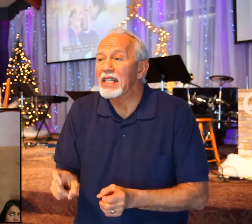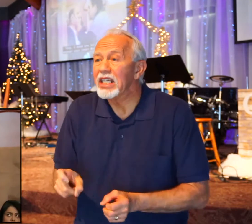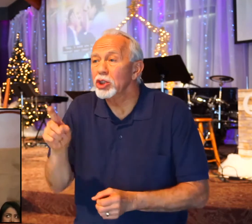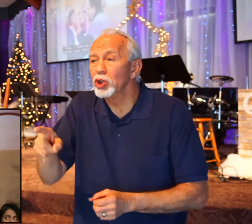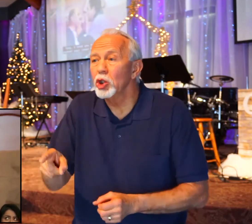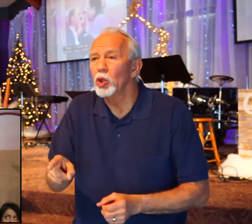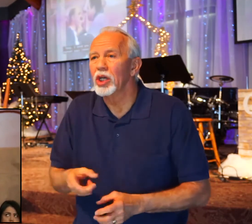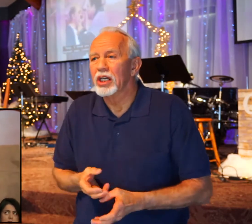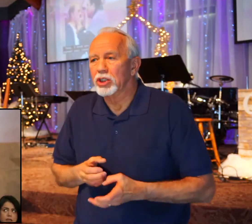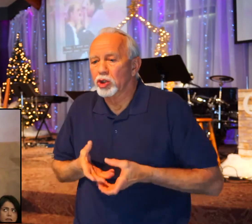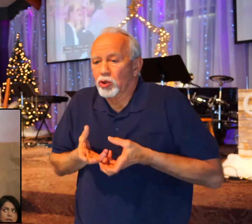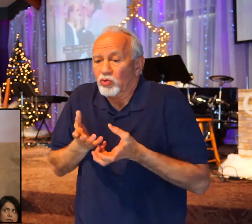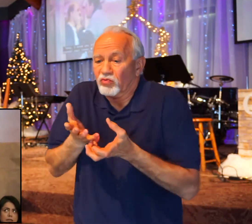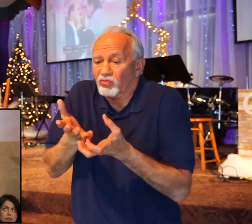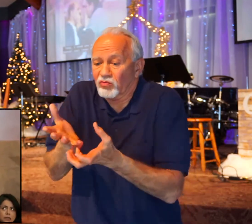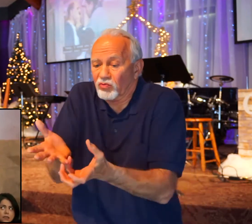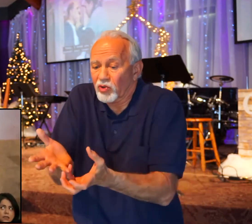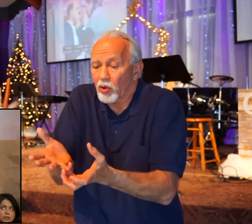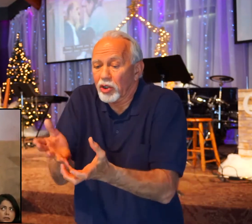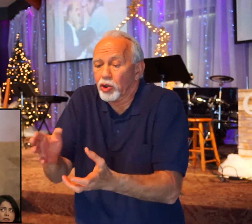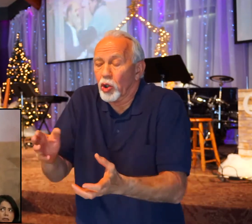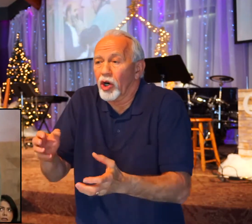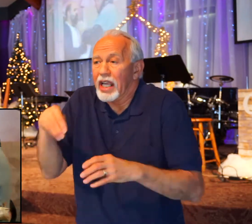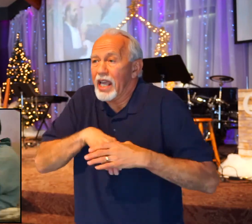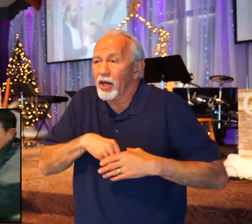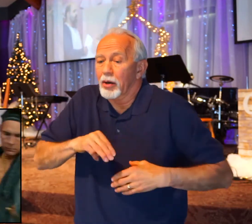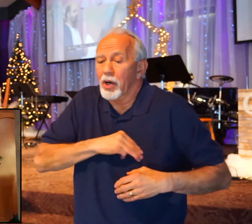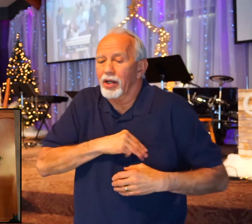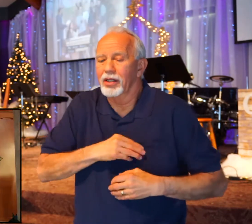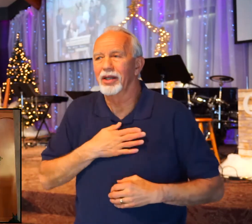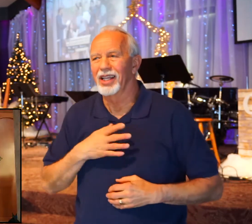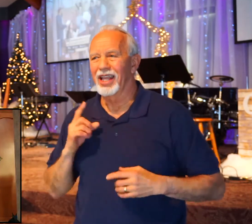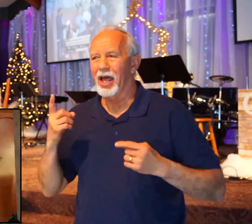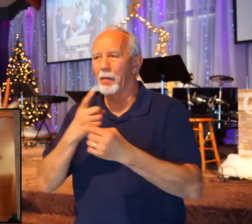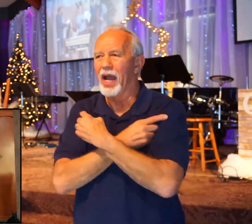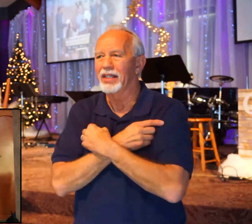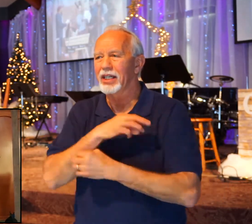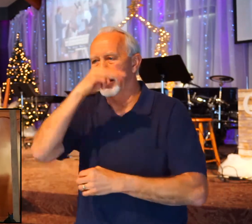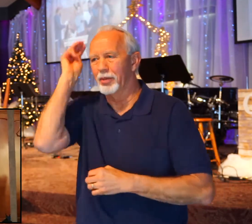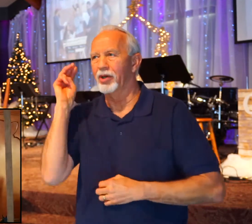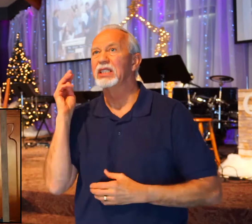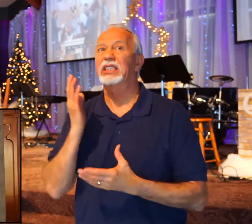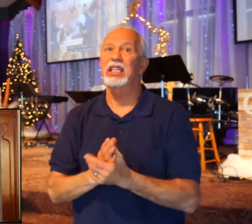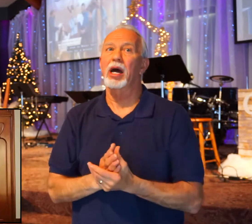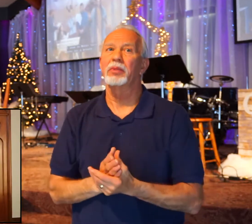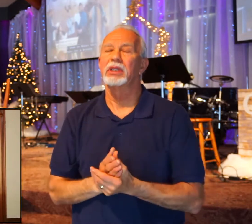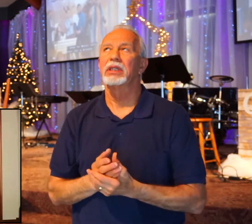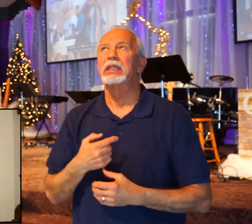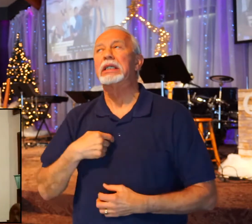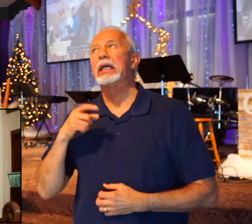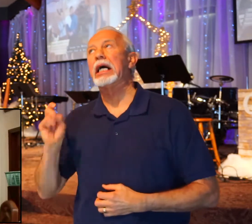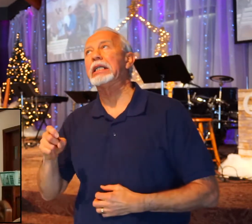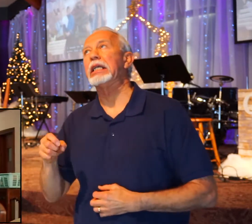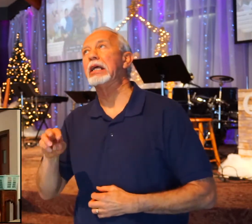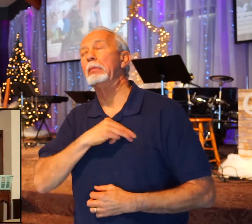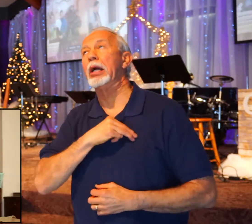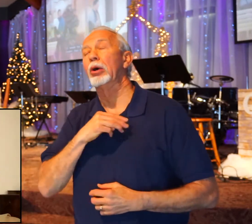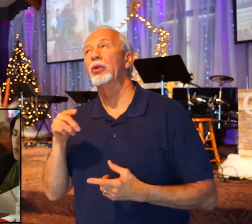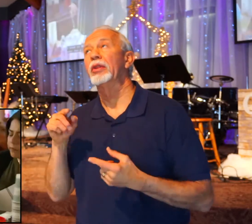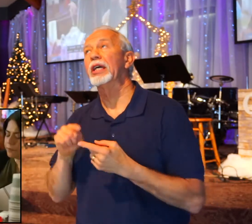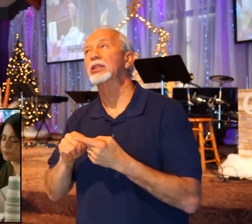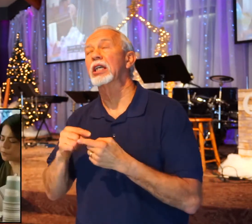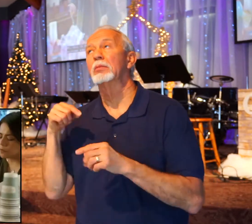to channel your inner Meryl. My dear Mary, stop. It is... I need to Meryl this over for a